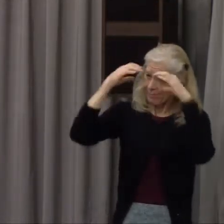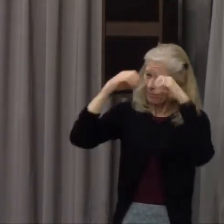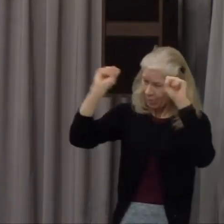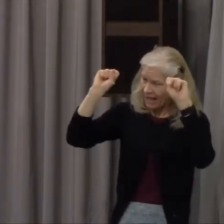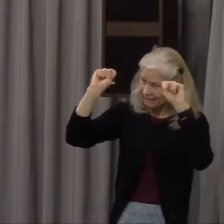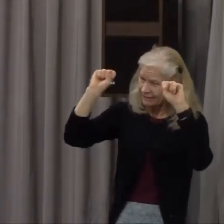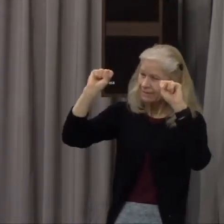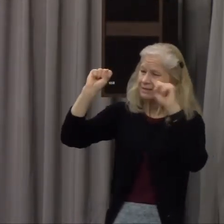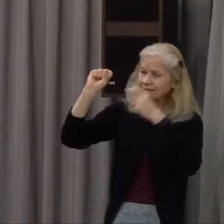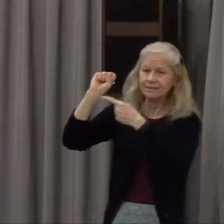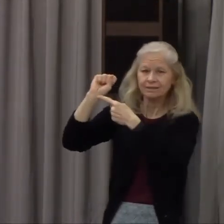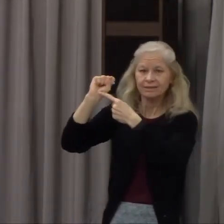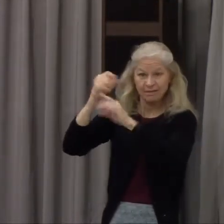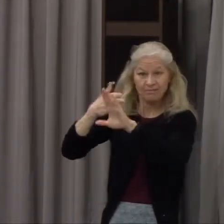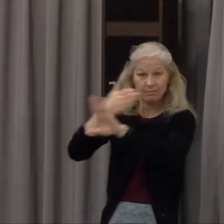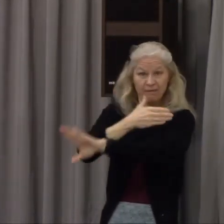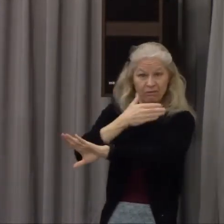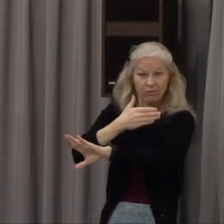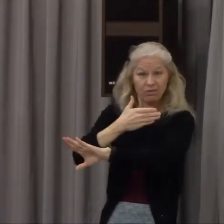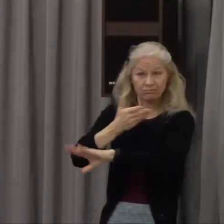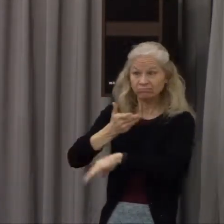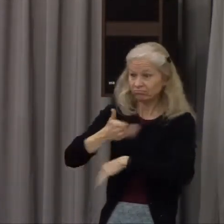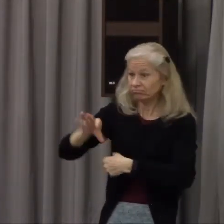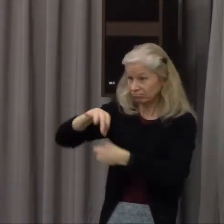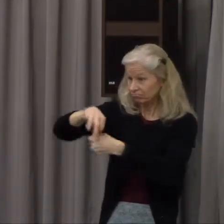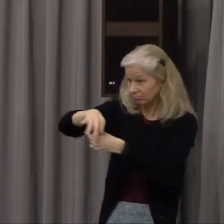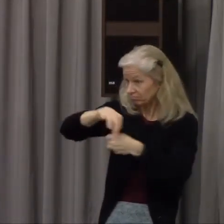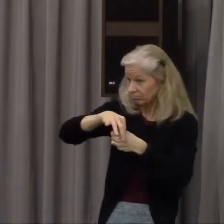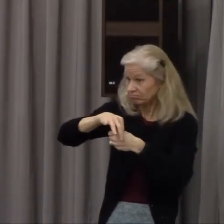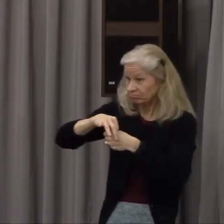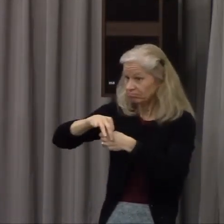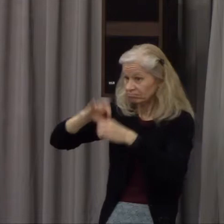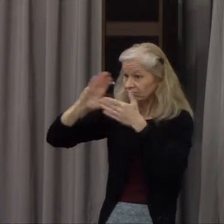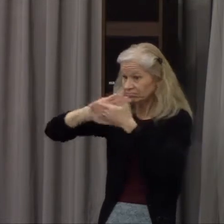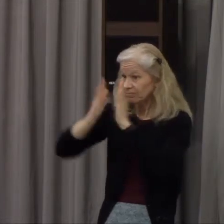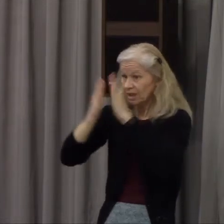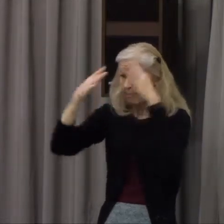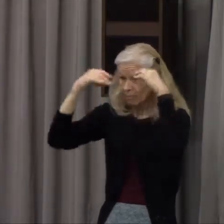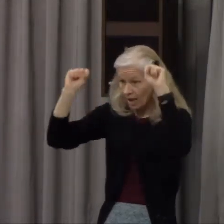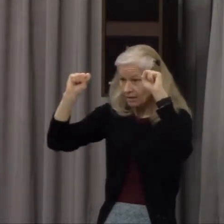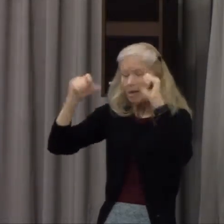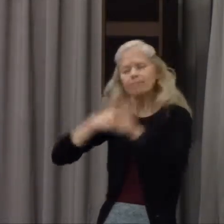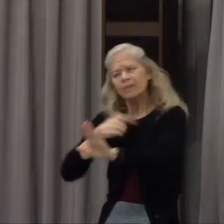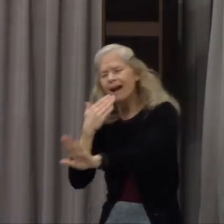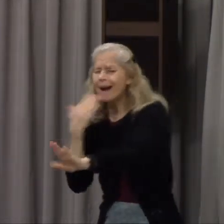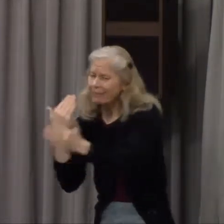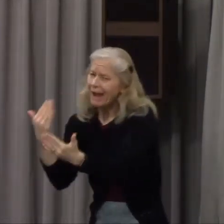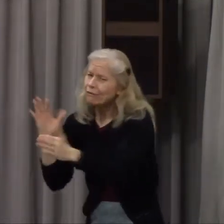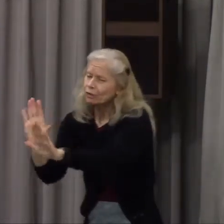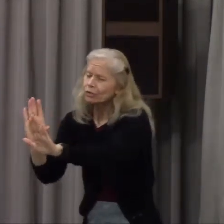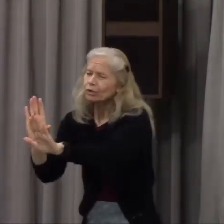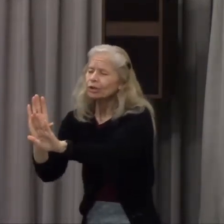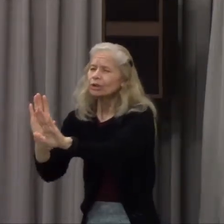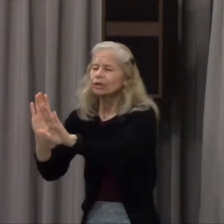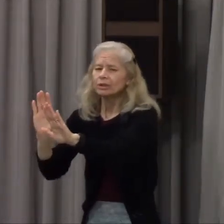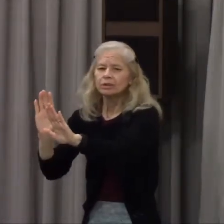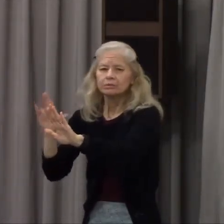he's done. He has passed some godly legislation. I'm thankful for that. Amen. But one of the things what he said was, he says, I've never had to